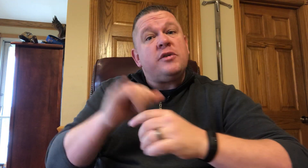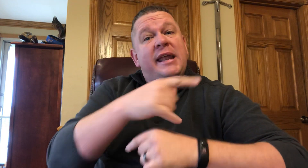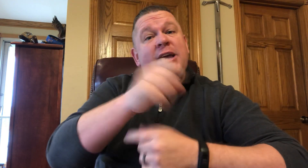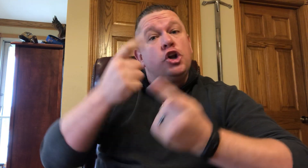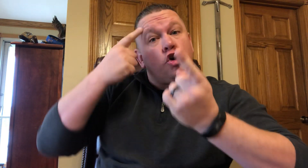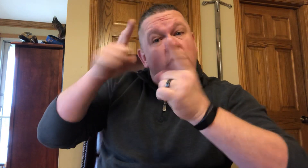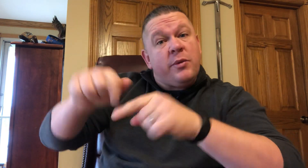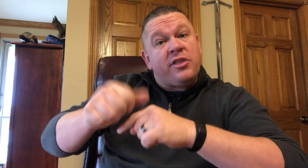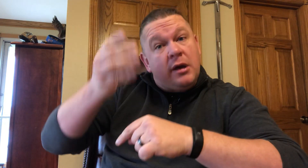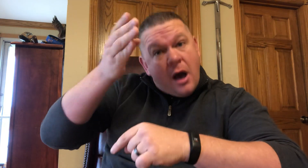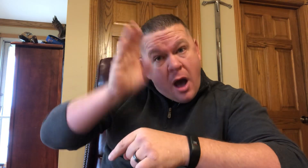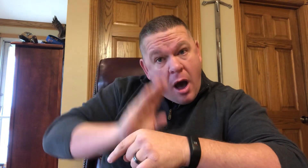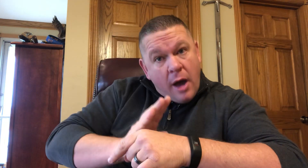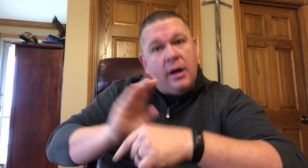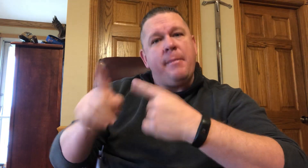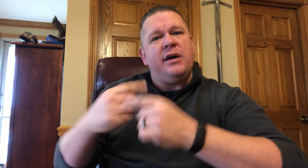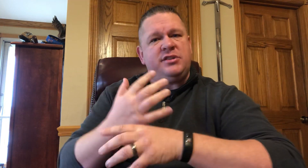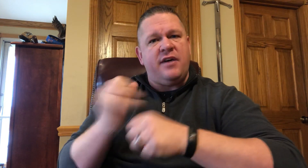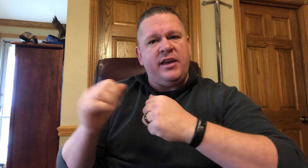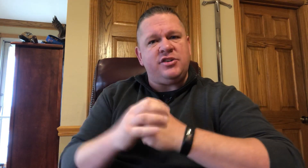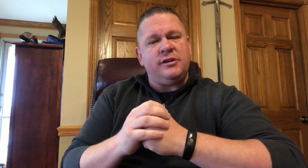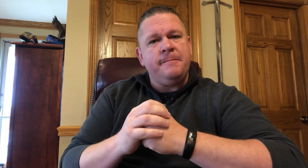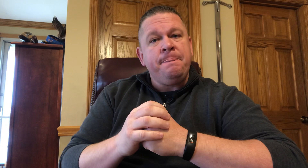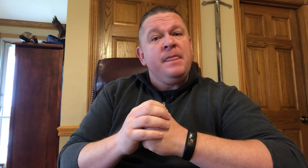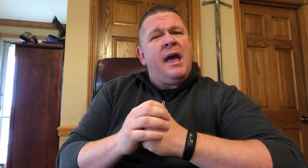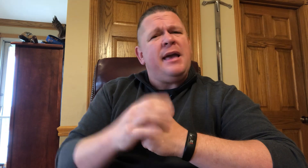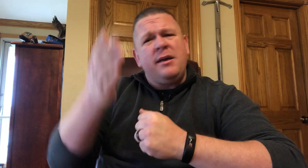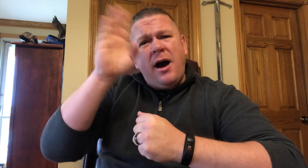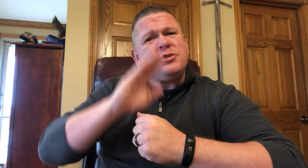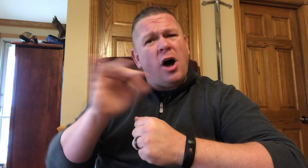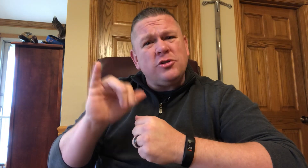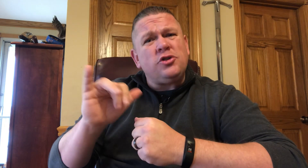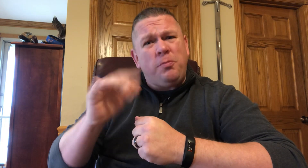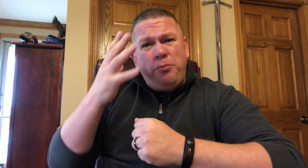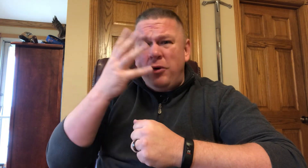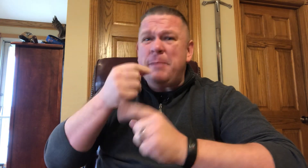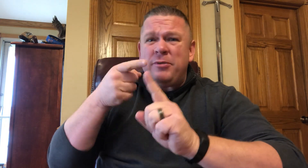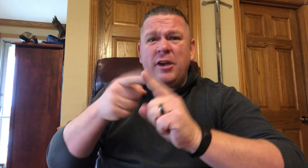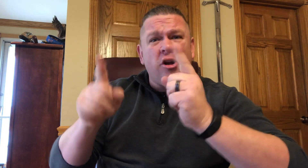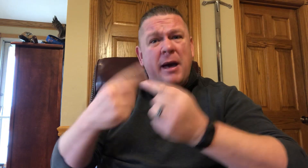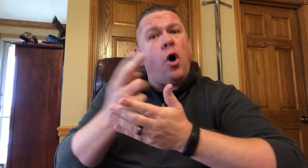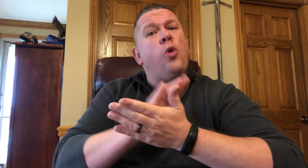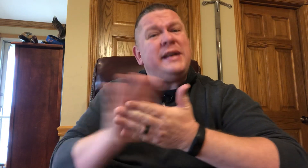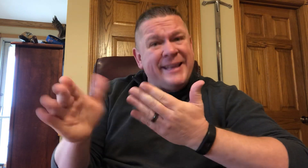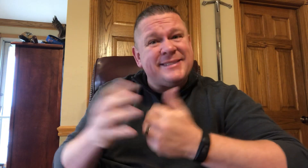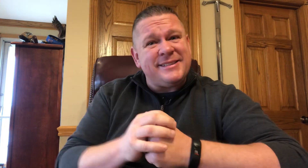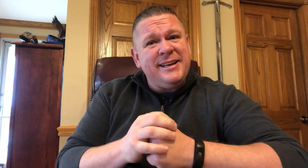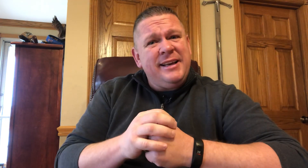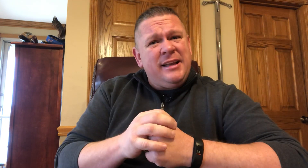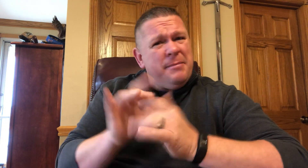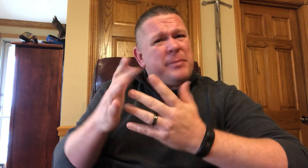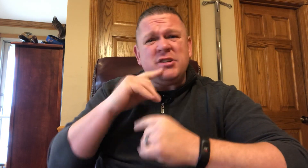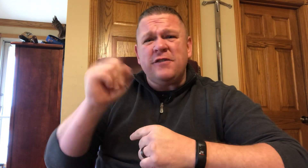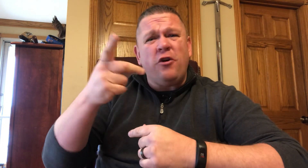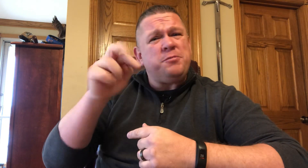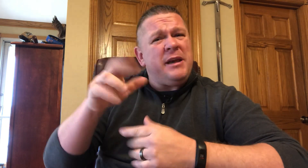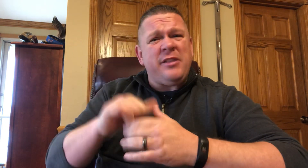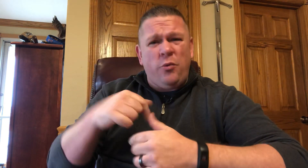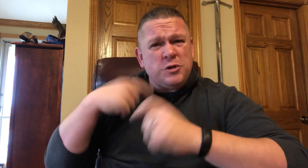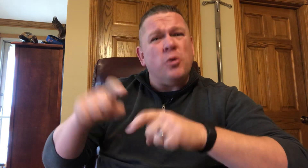he could agree with God about salvation. Hey, God's also pretty particular about holiness. The Bible says in 1 Peter that we're supposed to